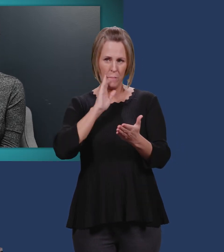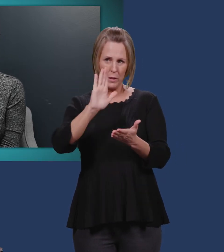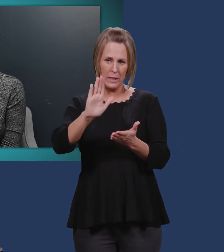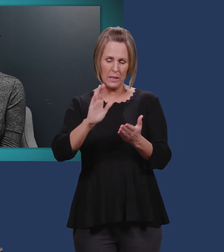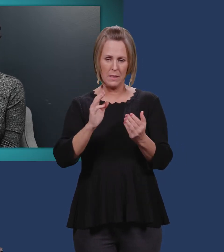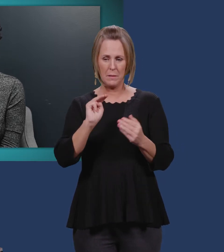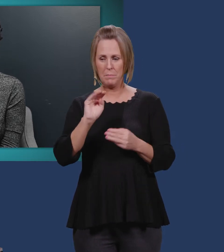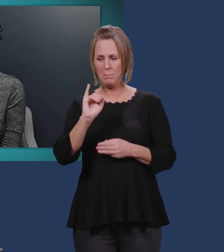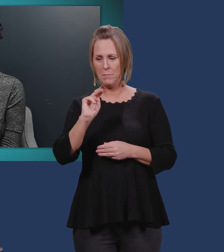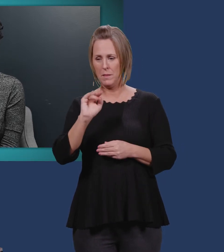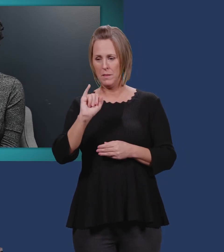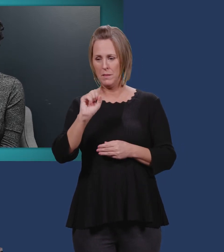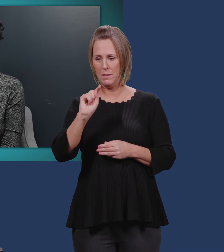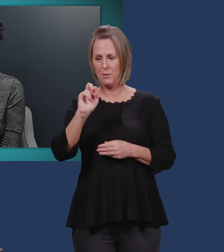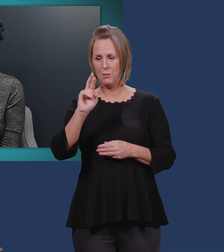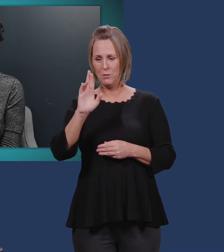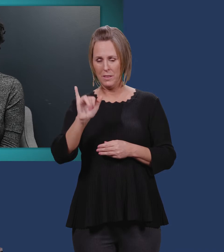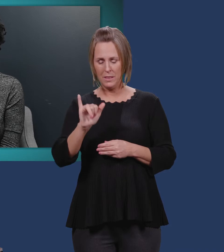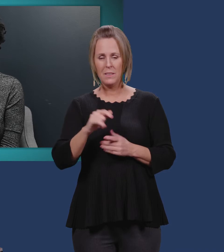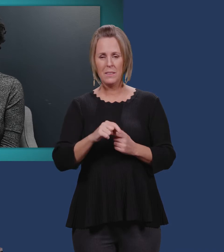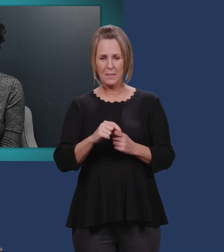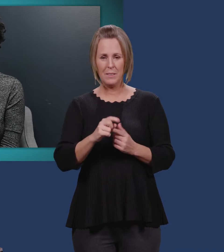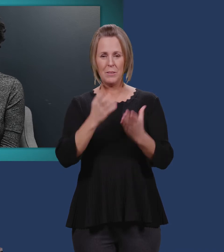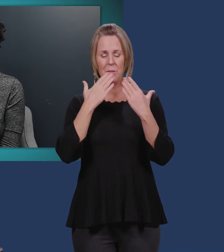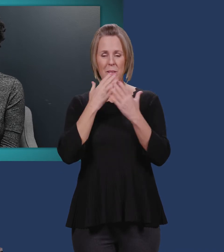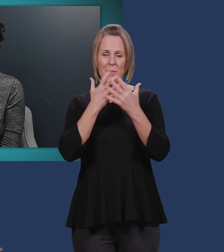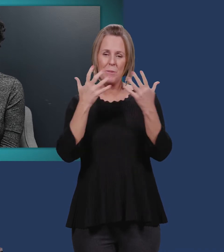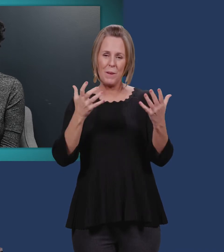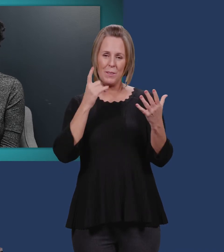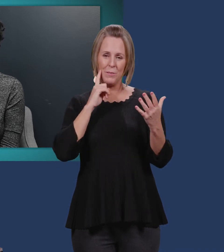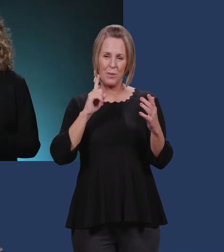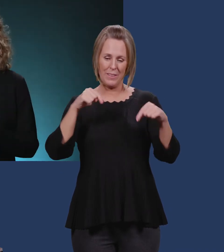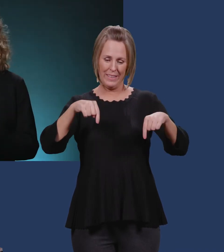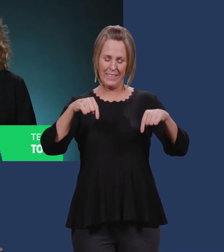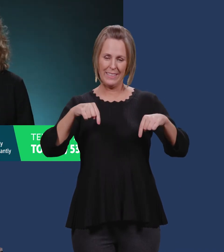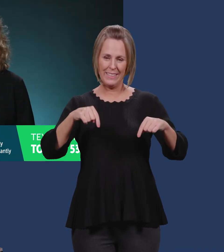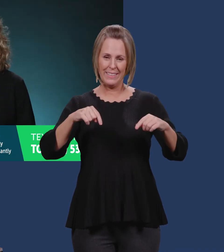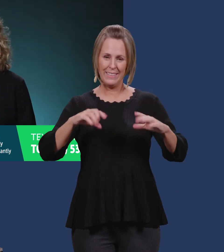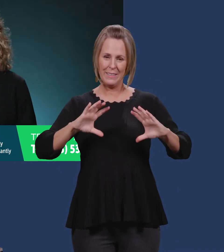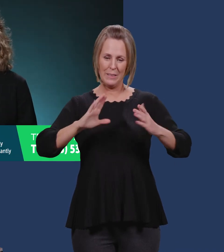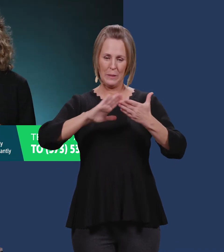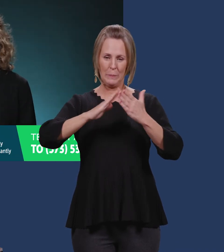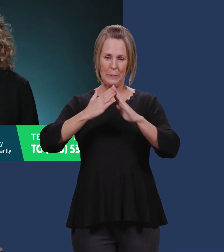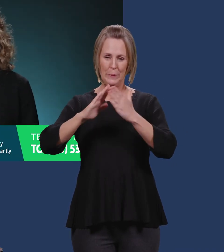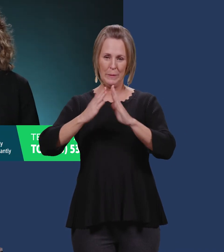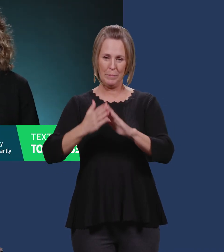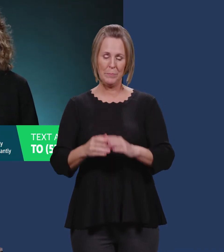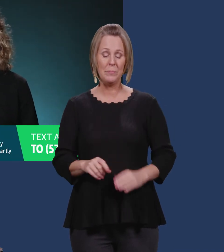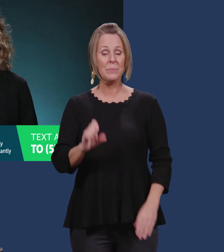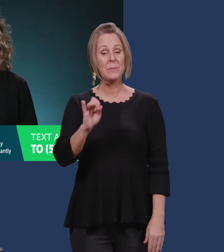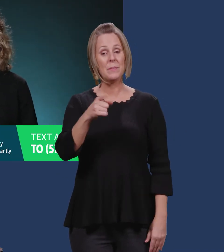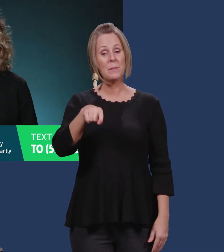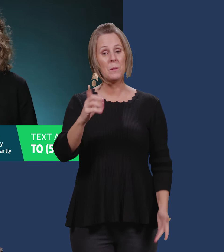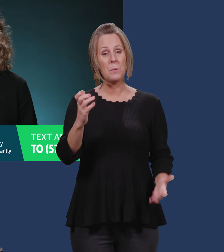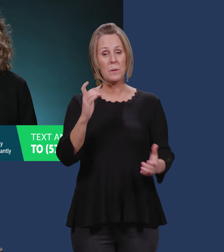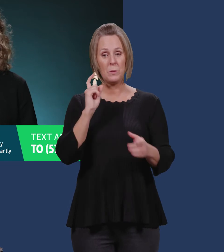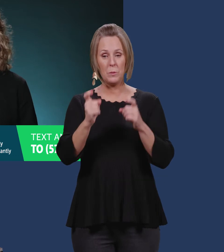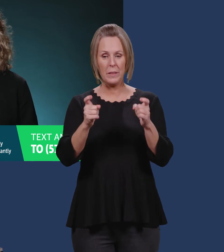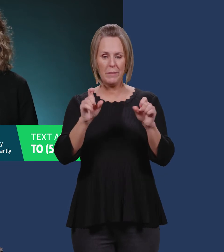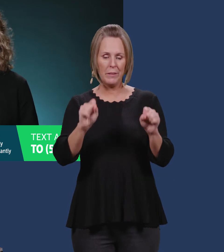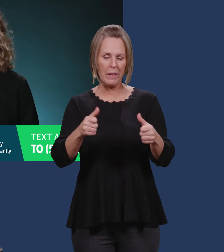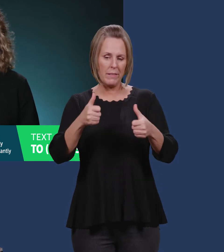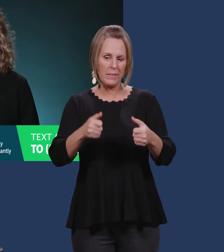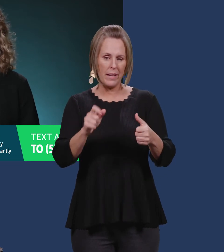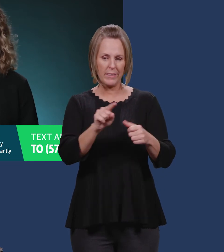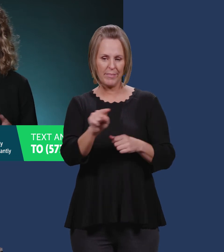that he's doing in the Crossing community and in the Greater Columbia community. If you'd like to give, you can text any amount to the number on your